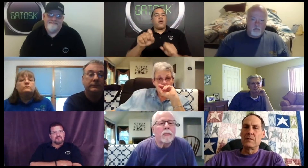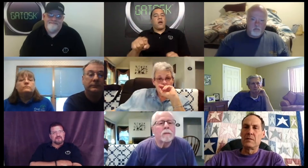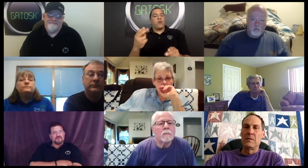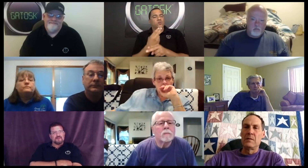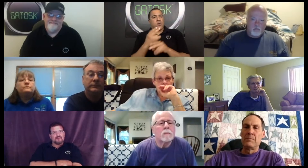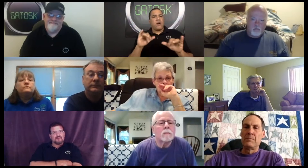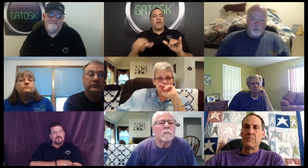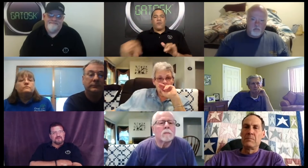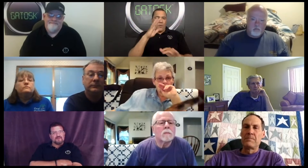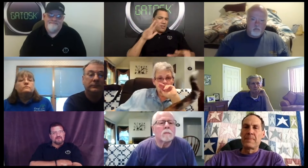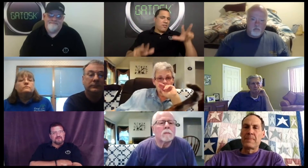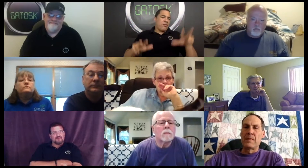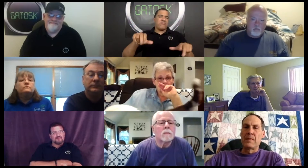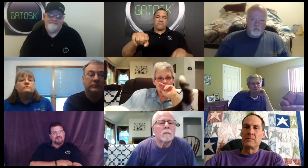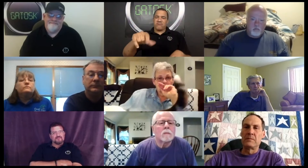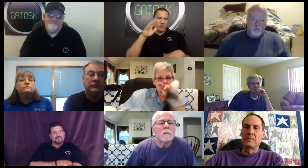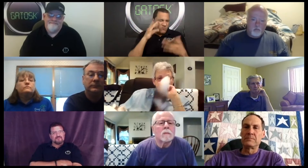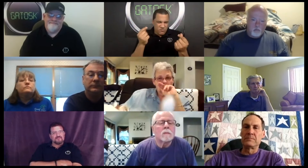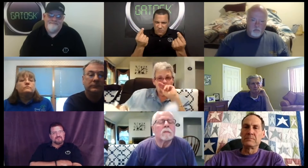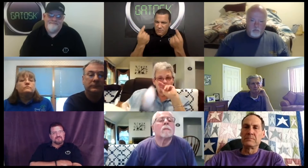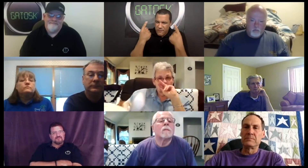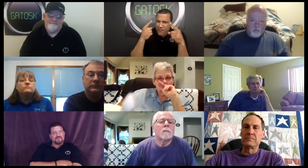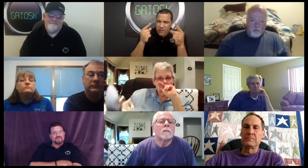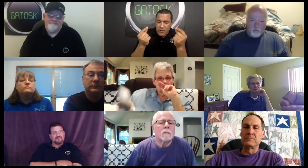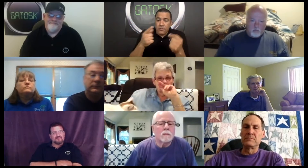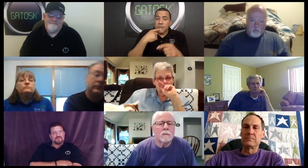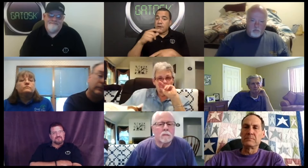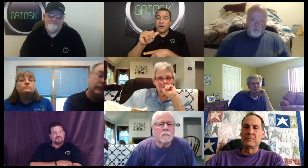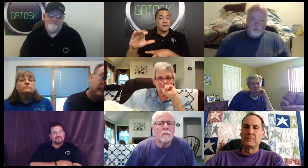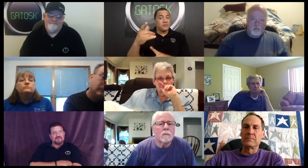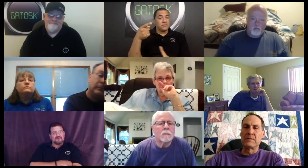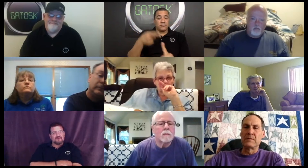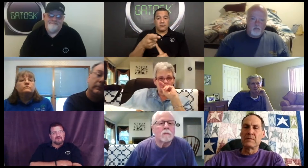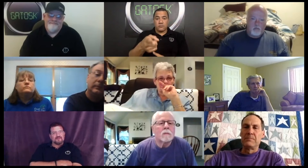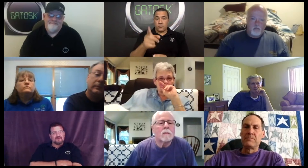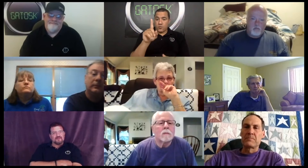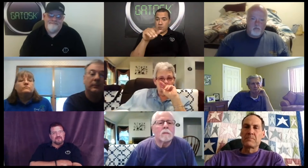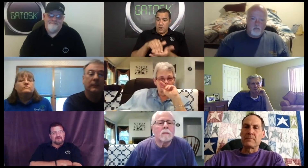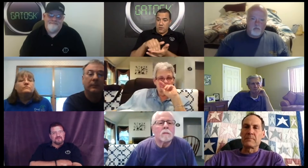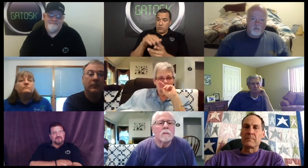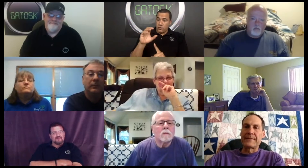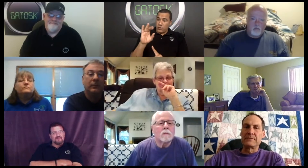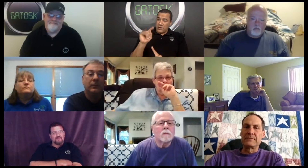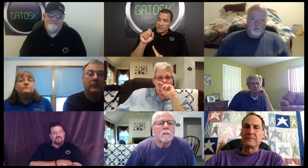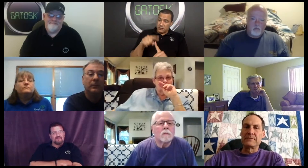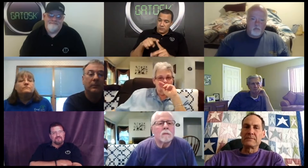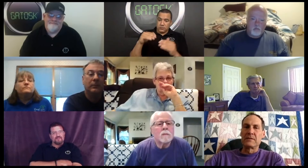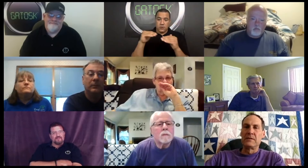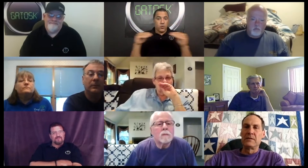weeks. Once that opens, at first it's going to be kind of awkward. You're not going to be really sure how it works, but how it works is 1,000